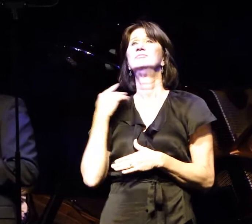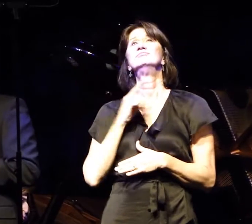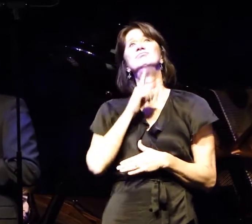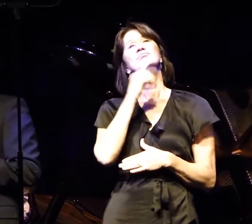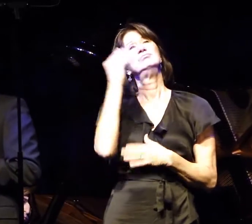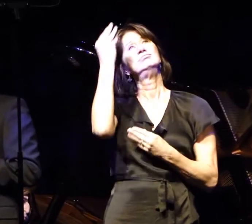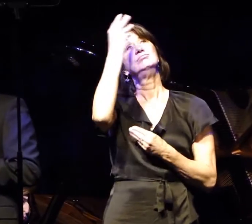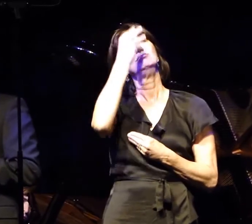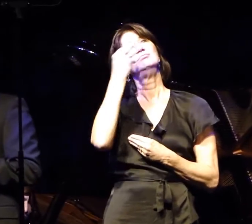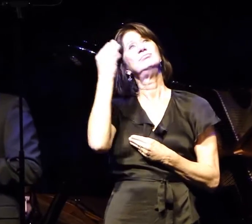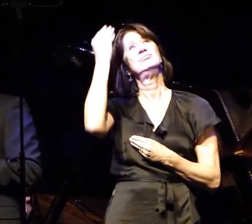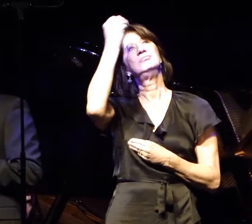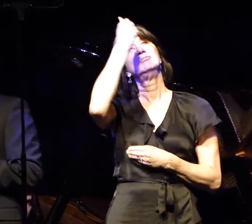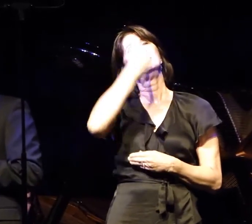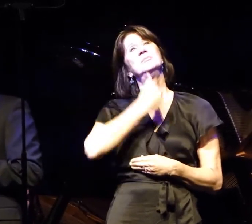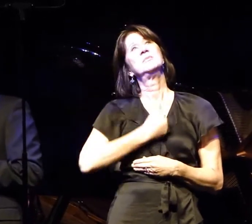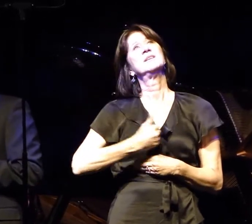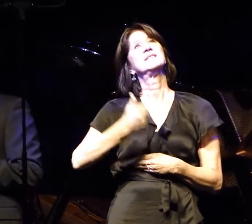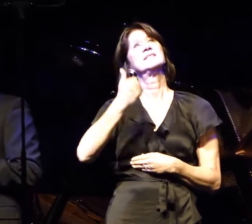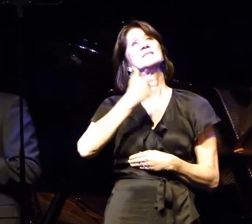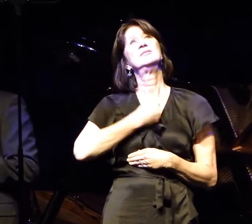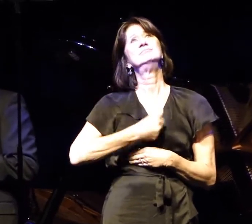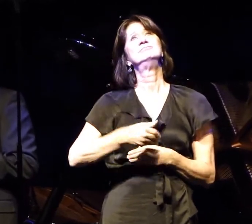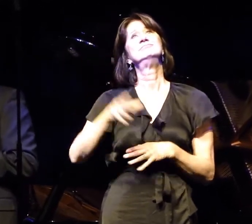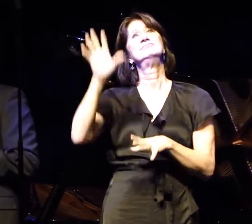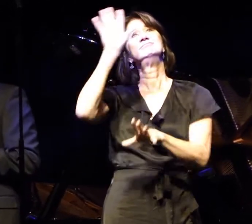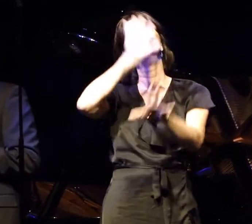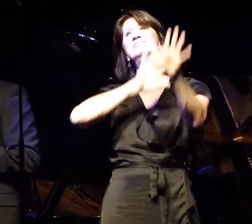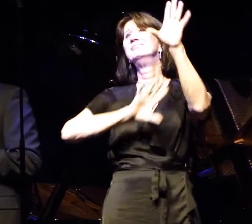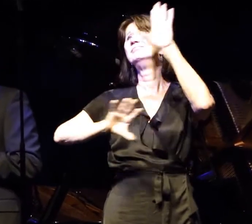I really don't know clouds.